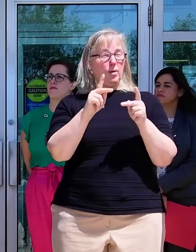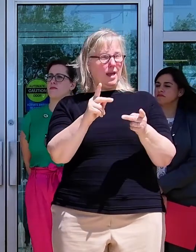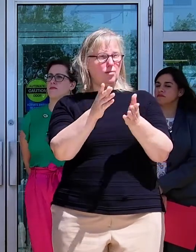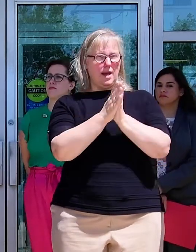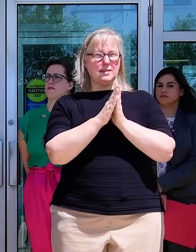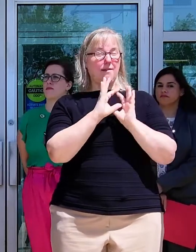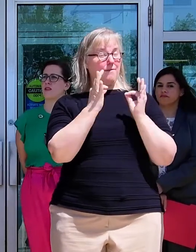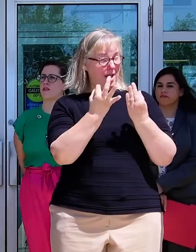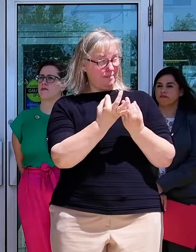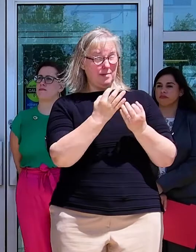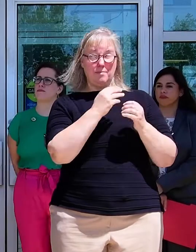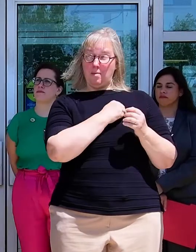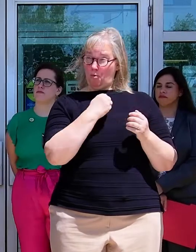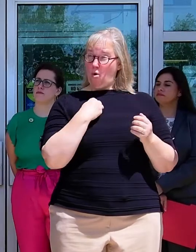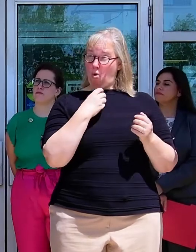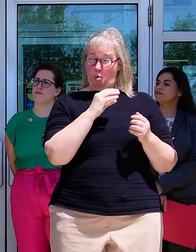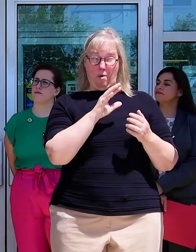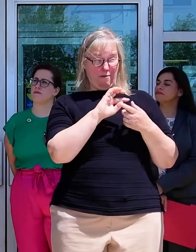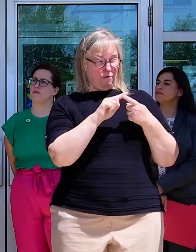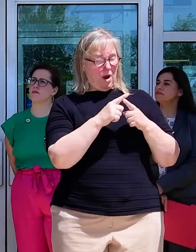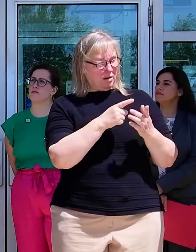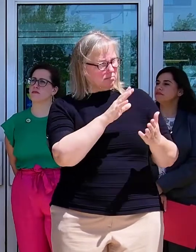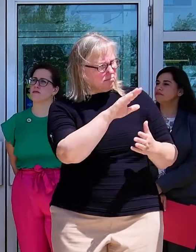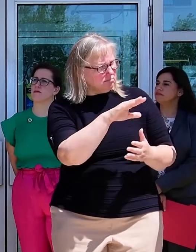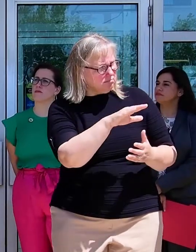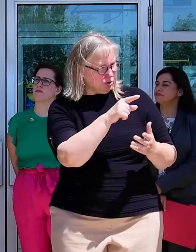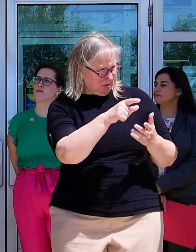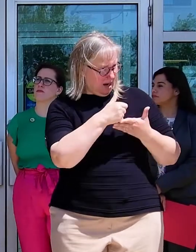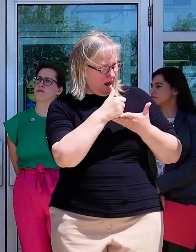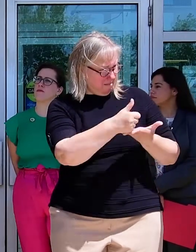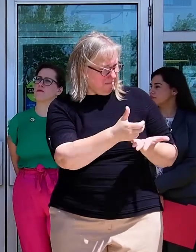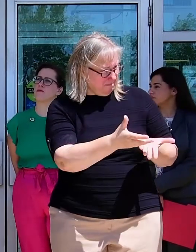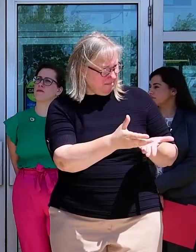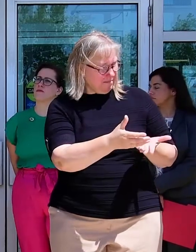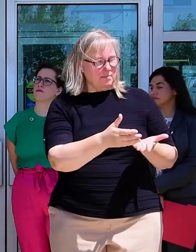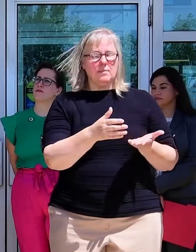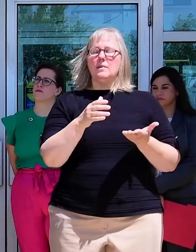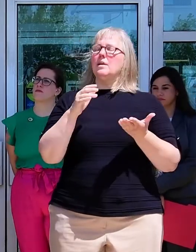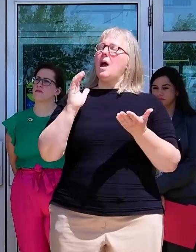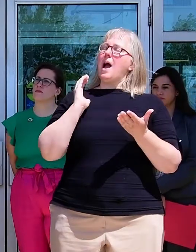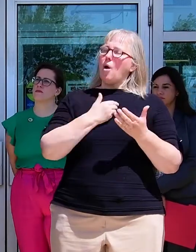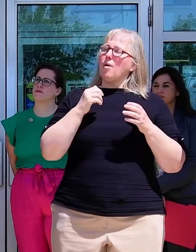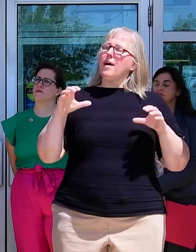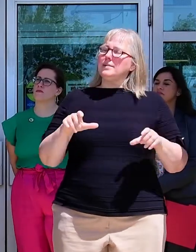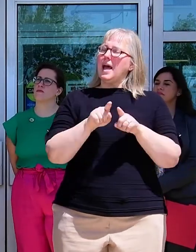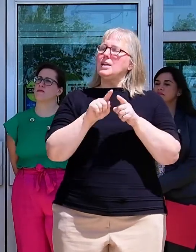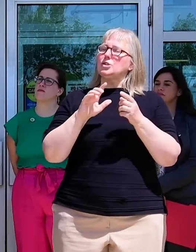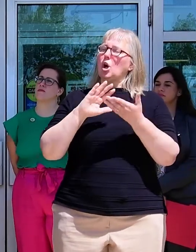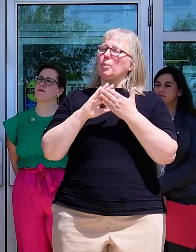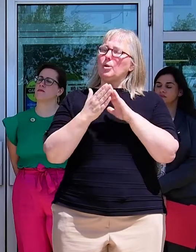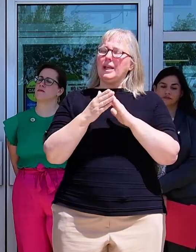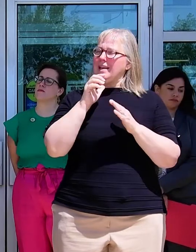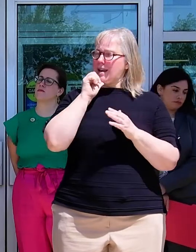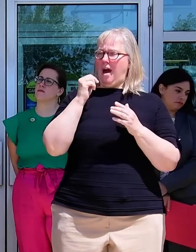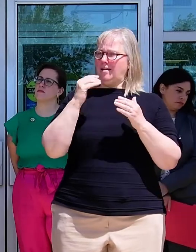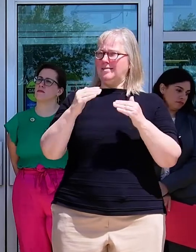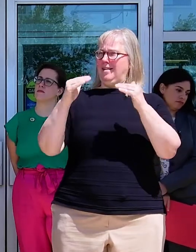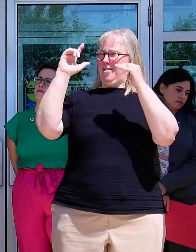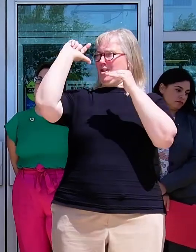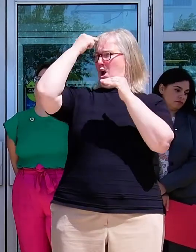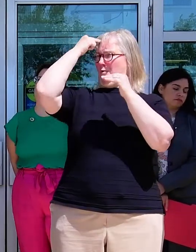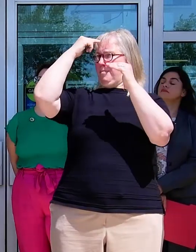member or a friend if they need help. Our actions as a community, not just at the governmental level, but